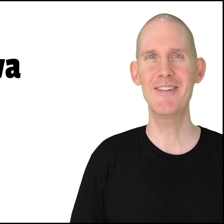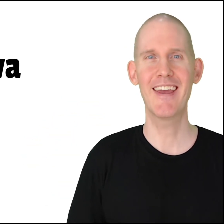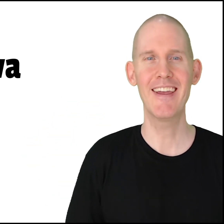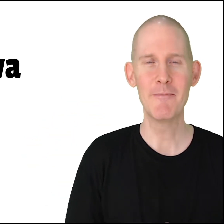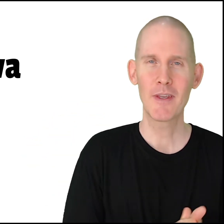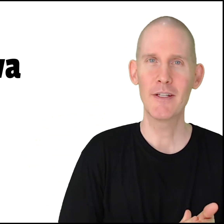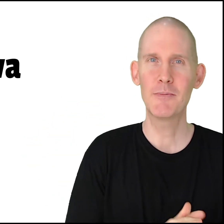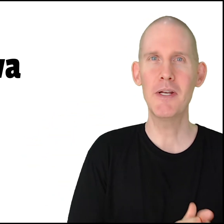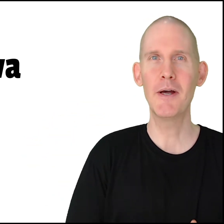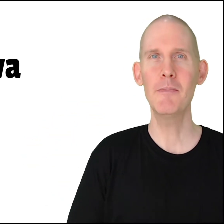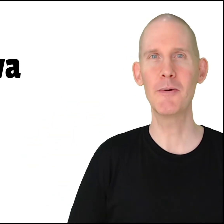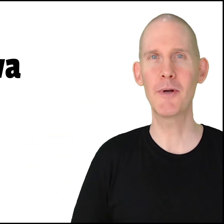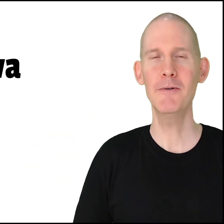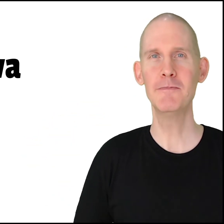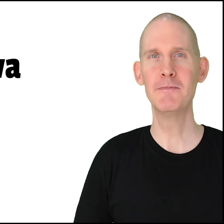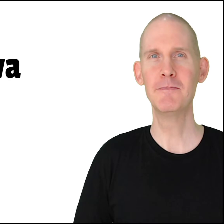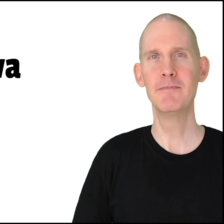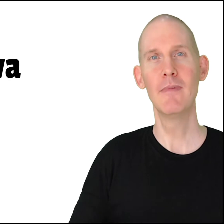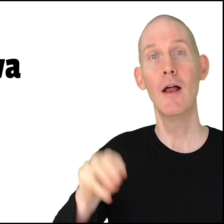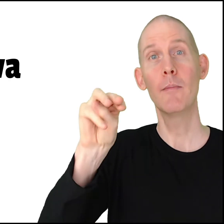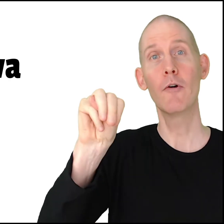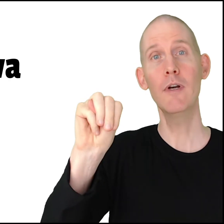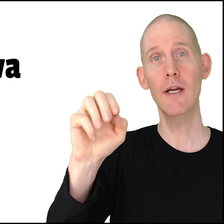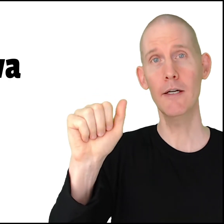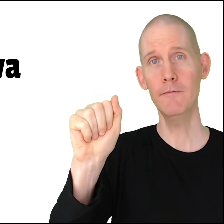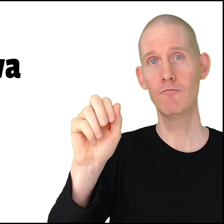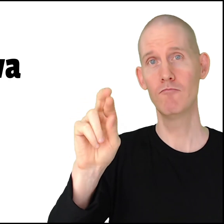Okay, let's speed it up. Here we go. Maria